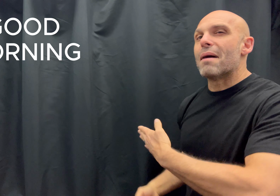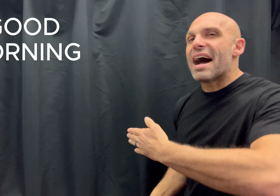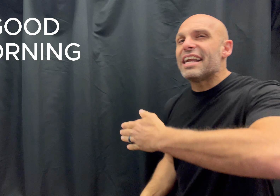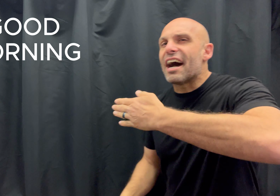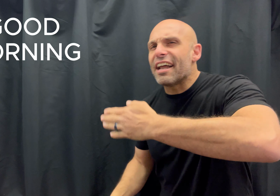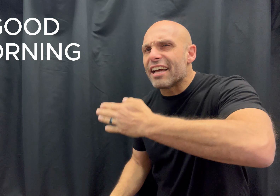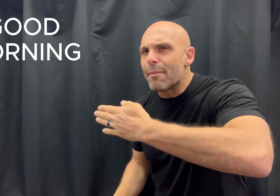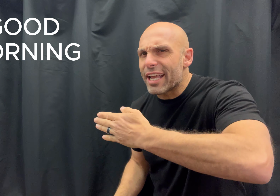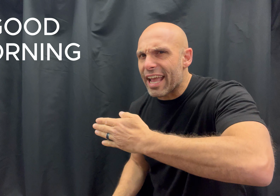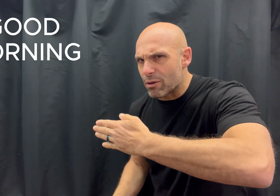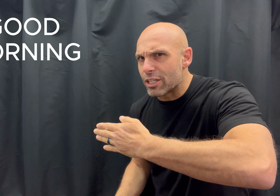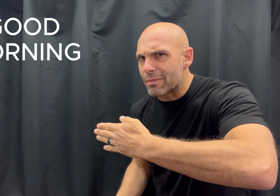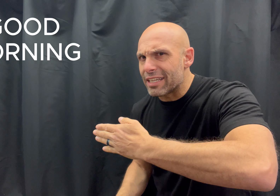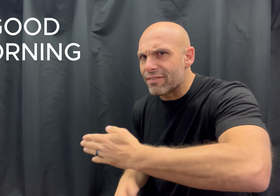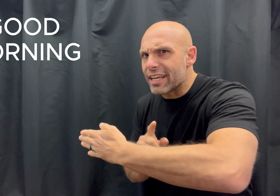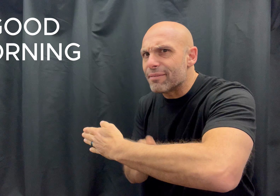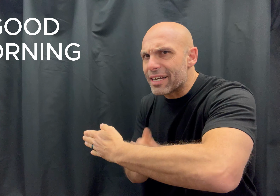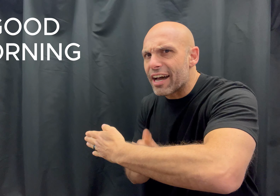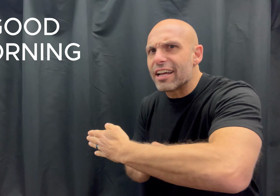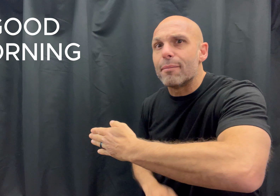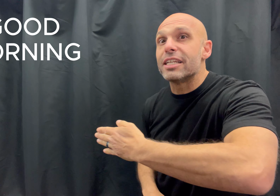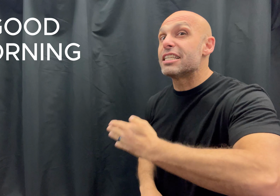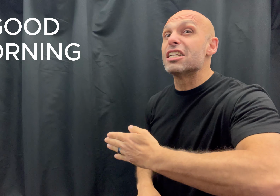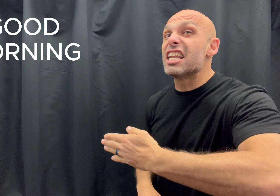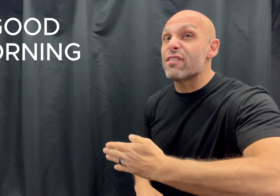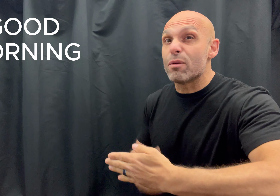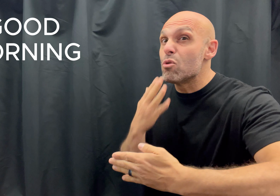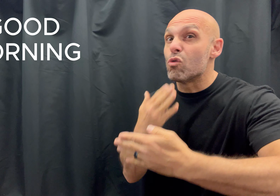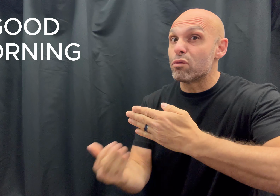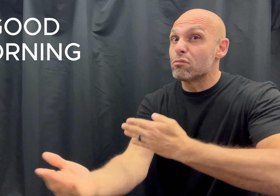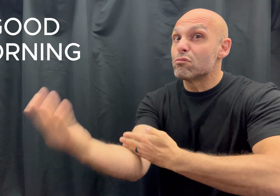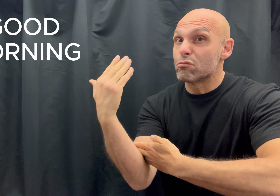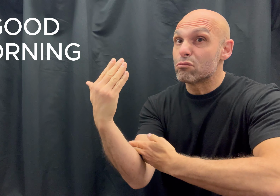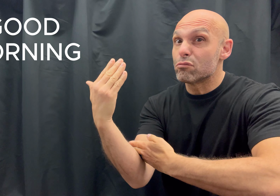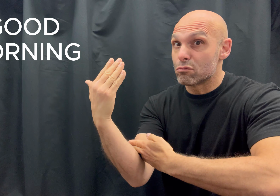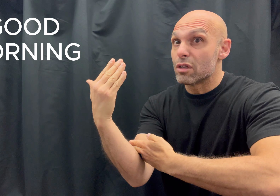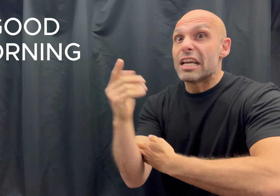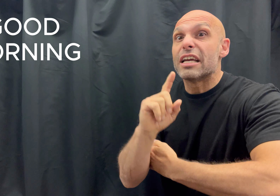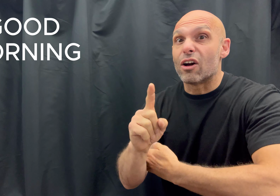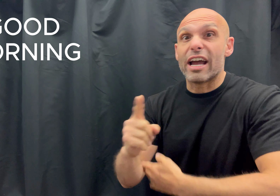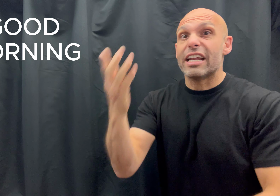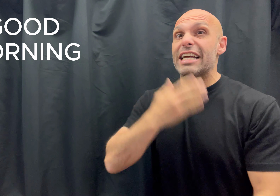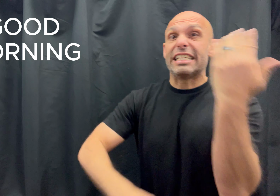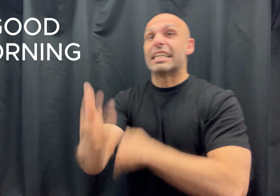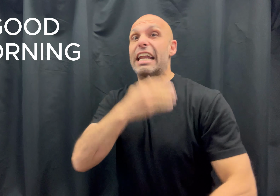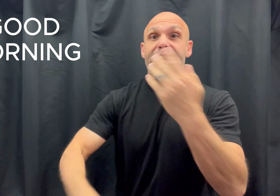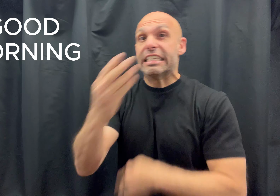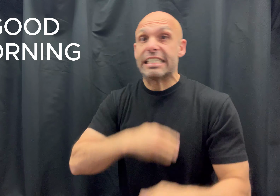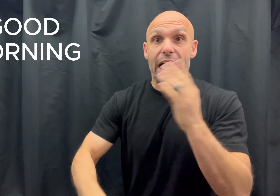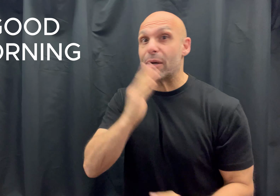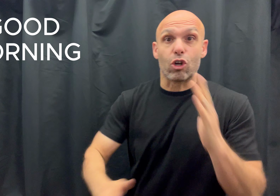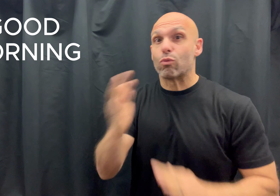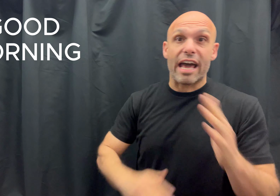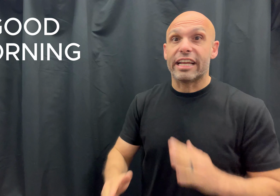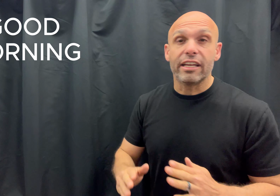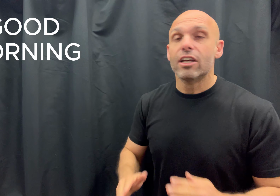My non-dominant hand, which is my left hand, my non-dominant doesn't even move. All right? I see a lot of this type of karate